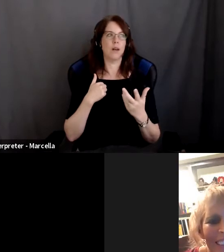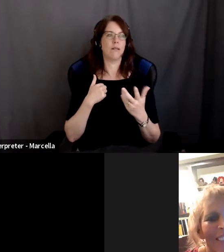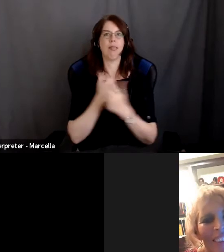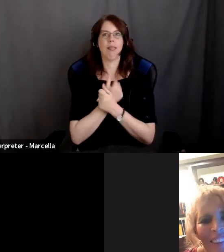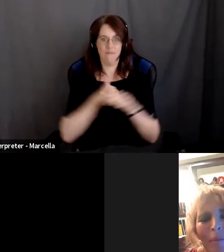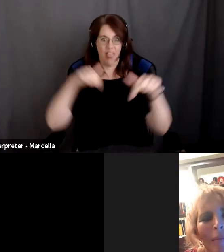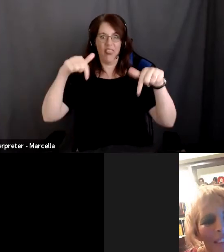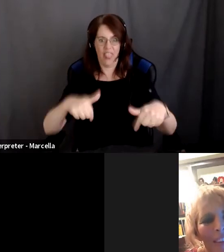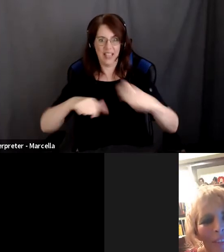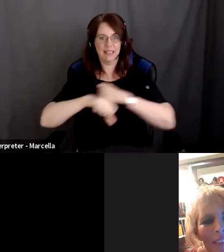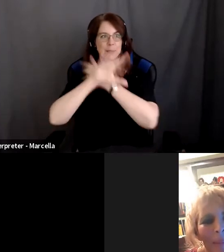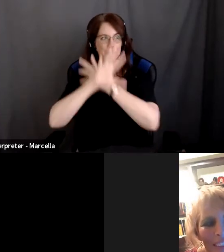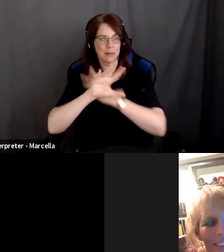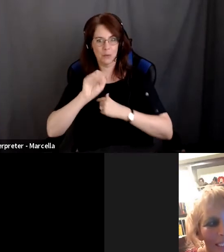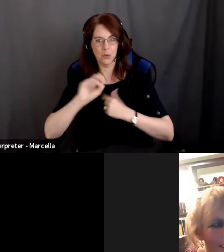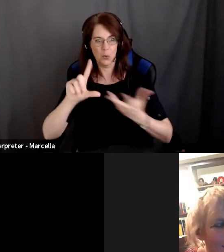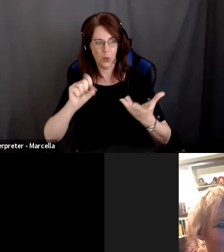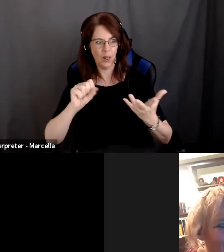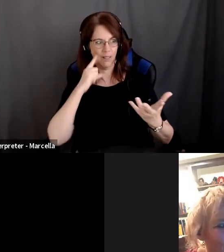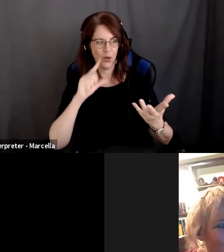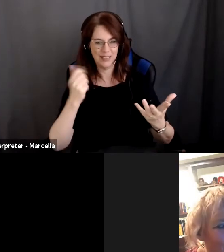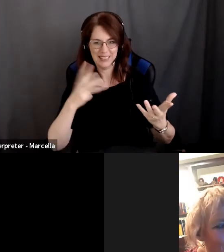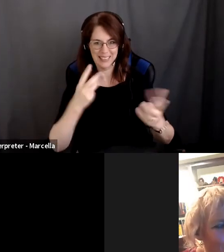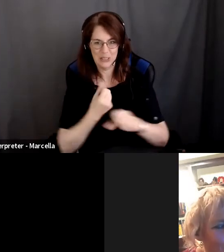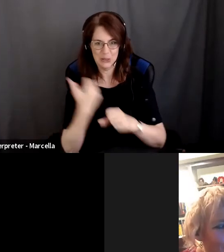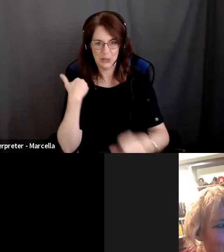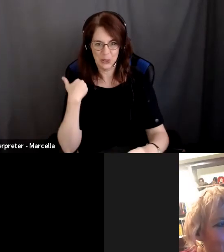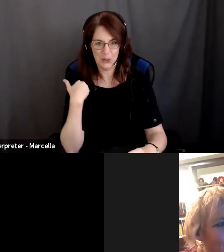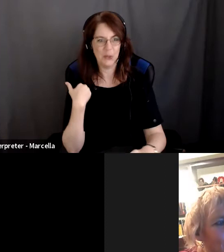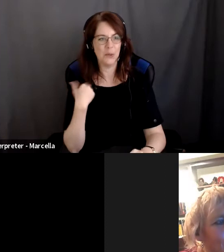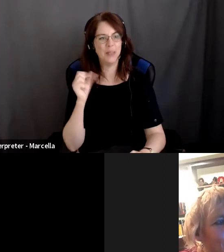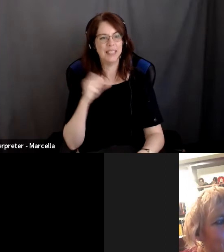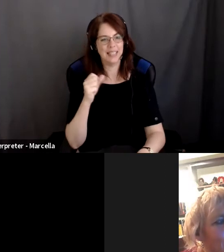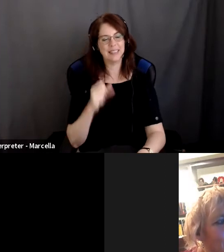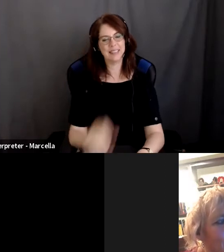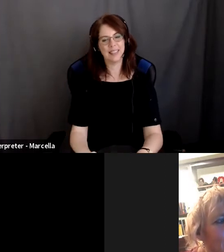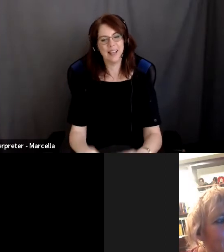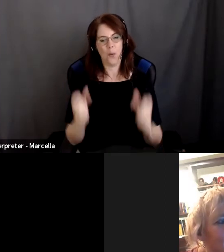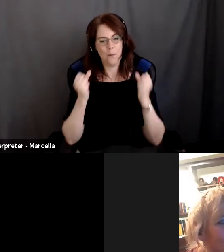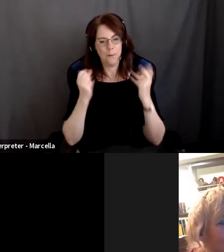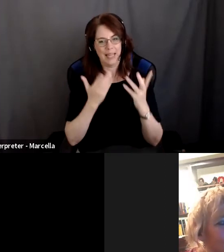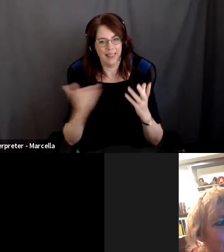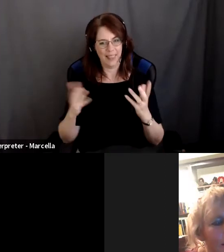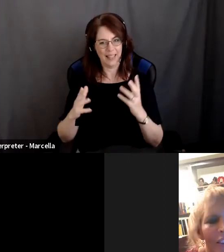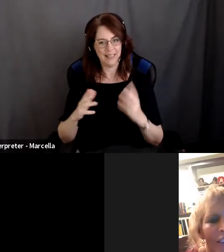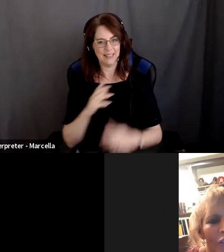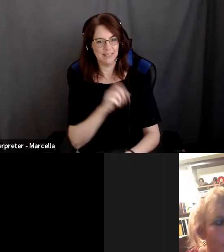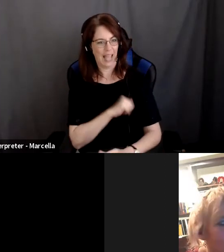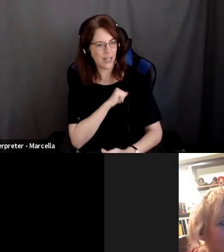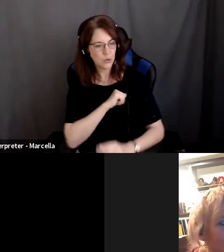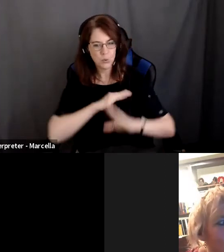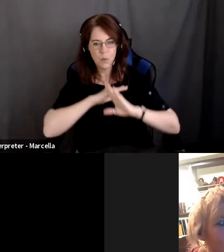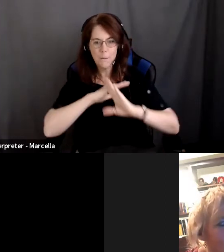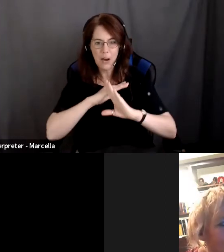ago. But there's something to be said for experience. But yes, there's so many things, attitudinal barriers that you